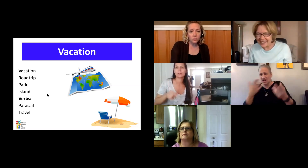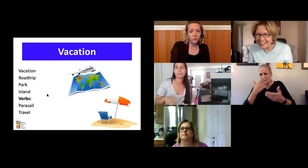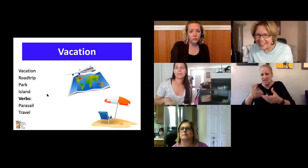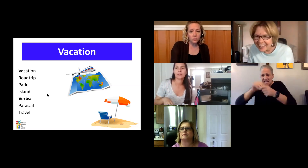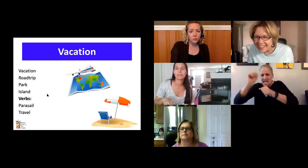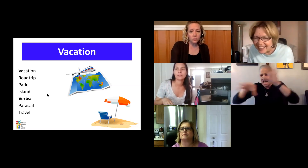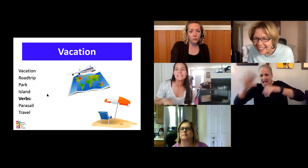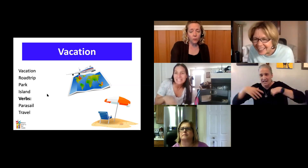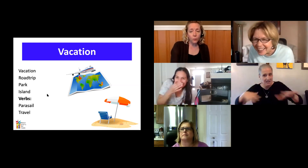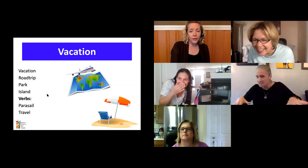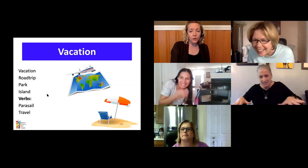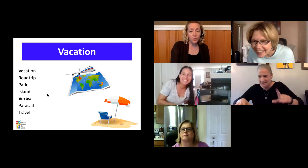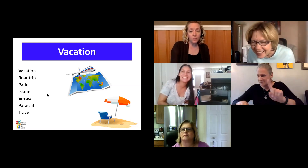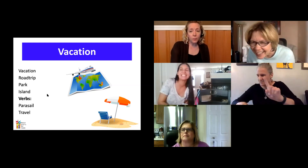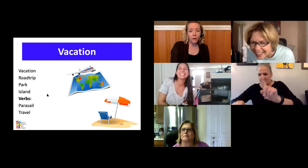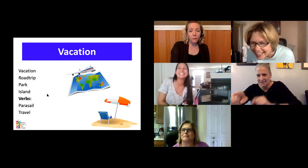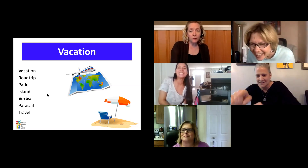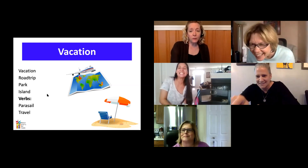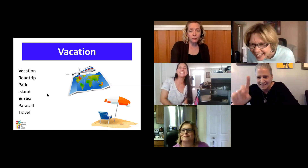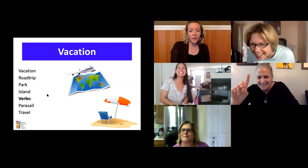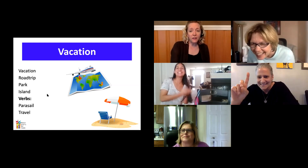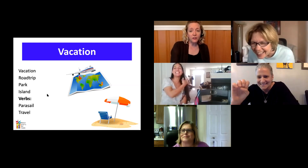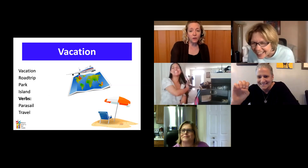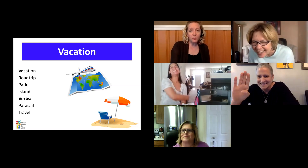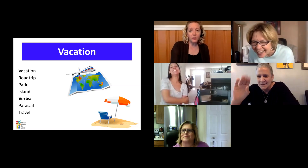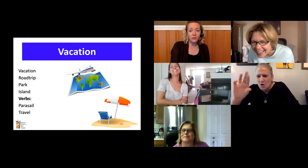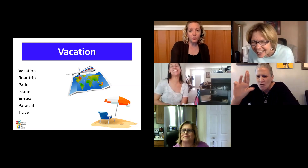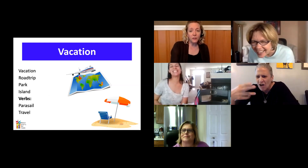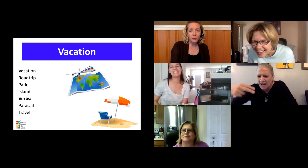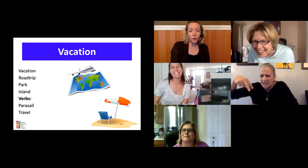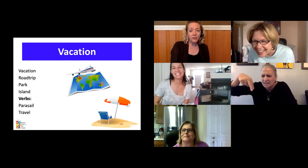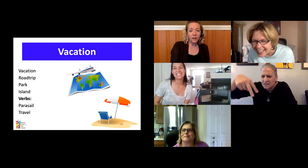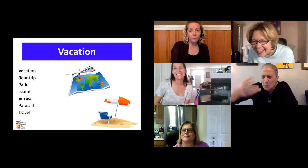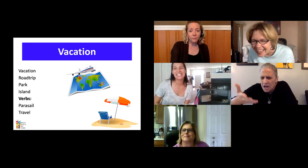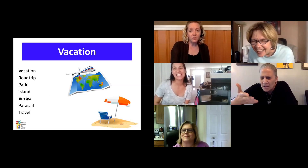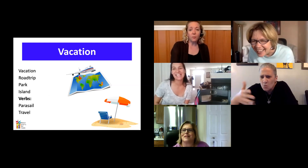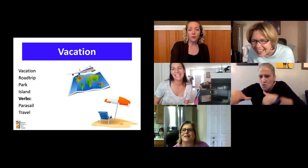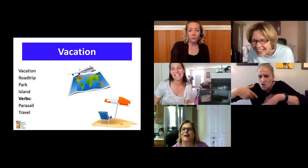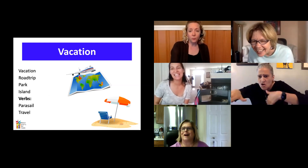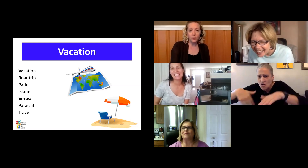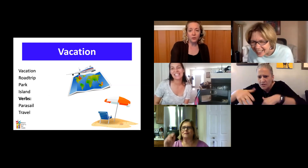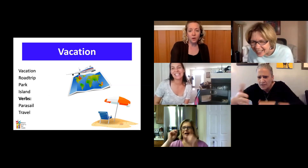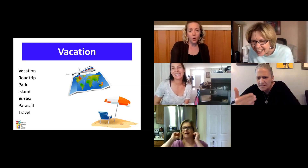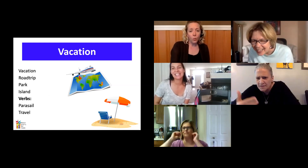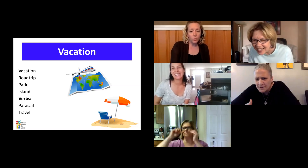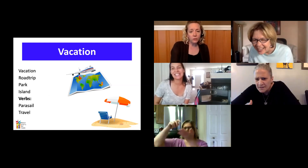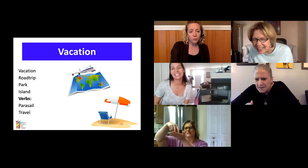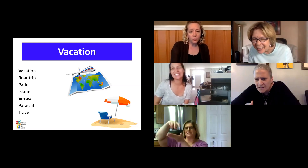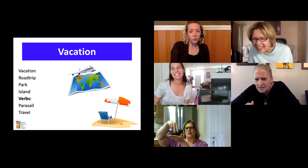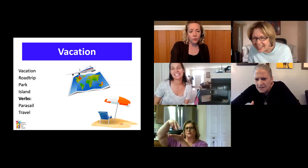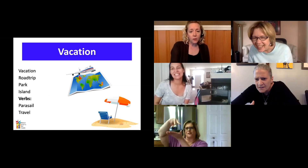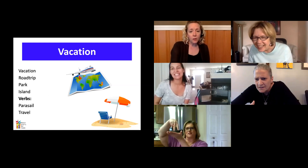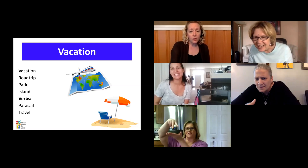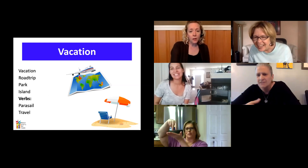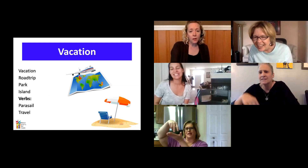Oh, wait, so many people. Everybody's participating and that's great, but it's hard for me to, one at a time. Deborah, what were you? I wanted to know